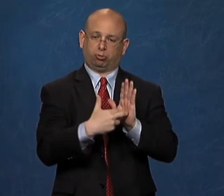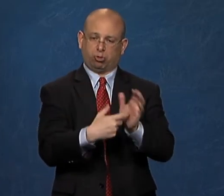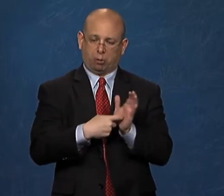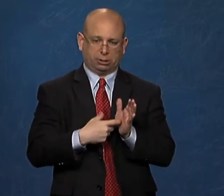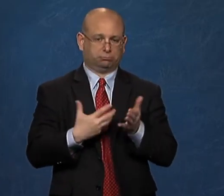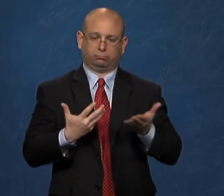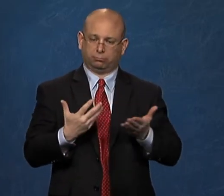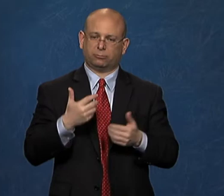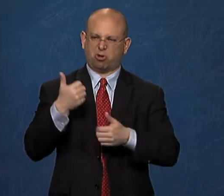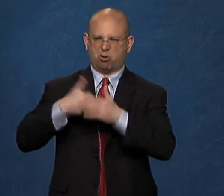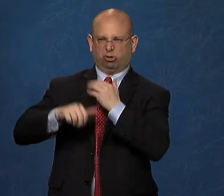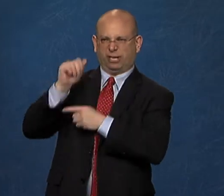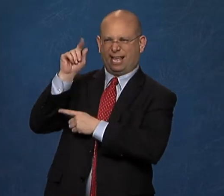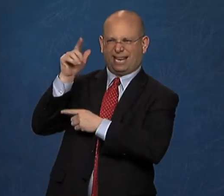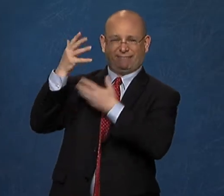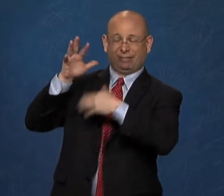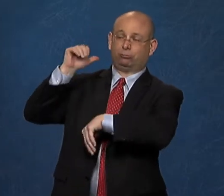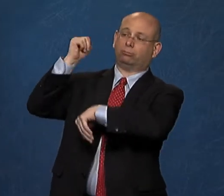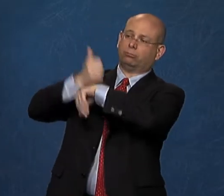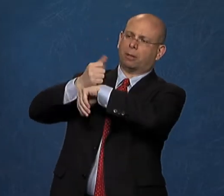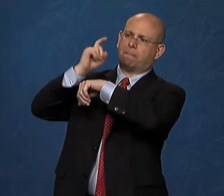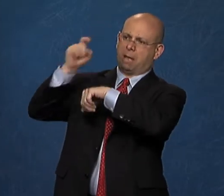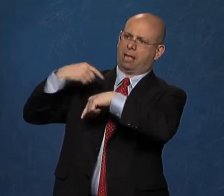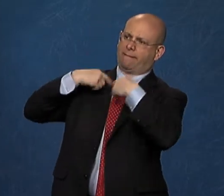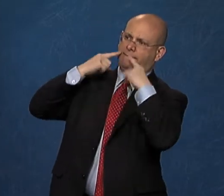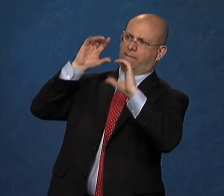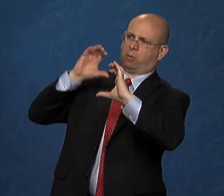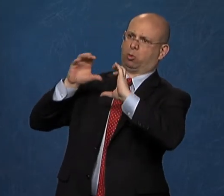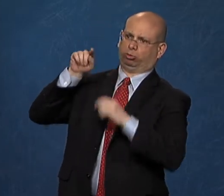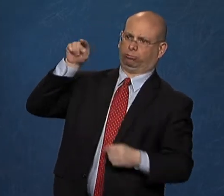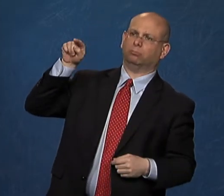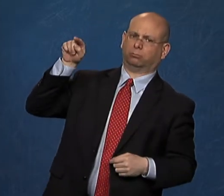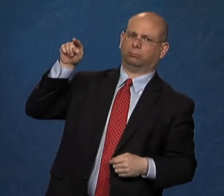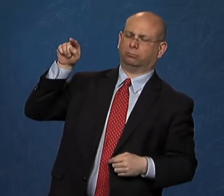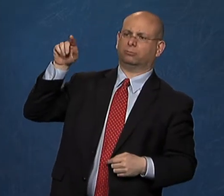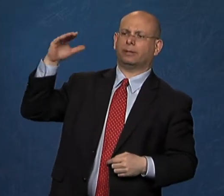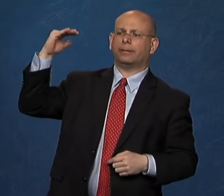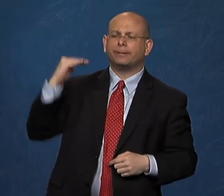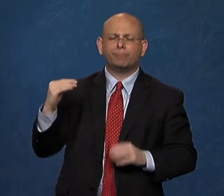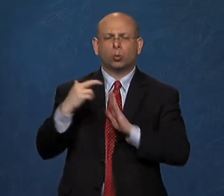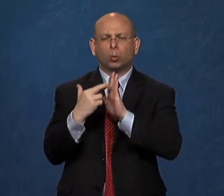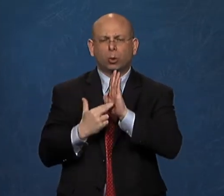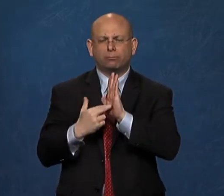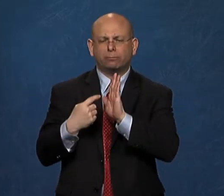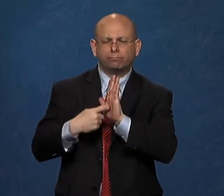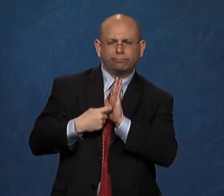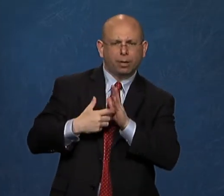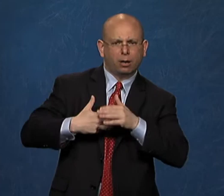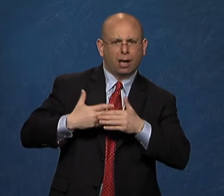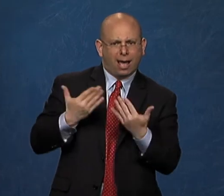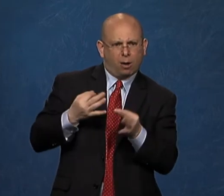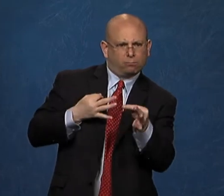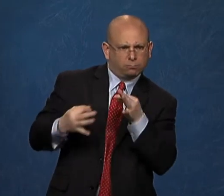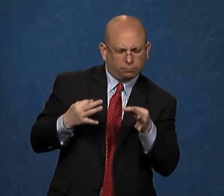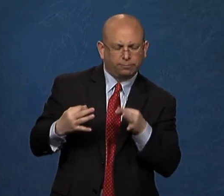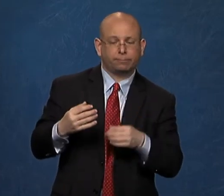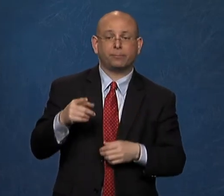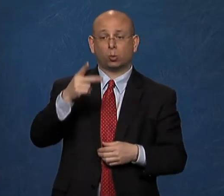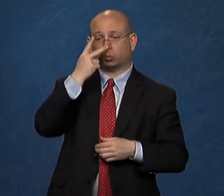What you see here is a regulation requirement. So once the ADA was passed and required effective communication be provided, there were different regulations